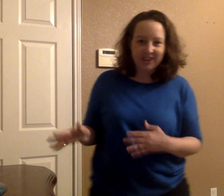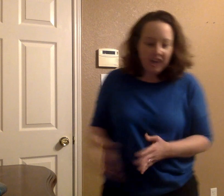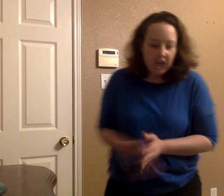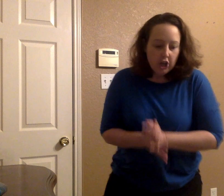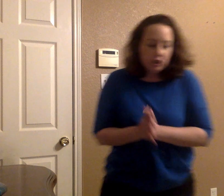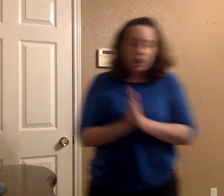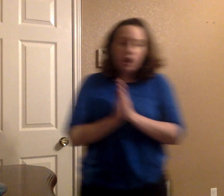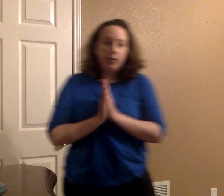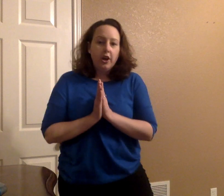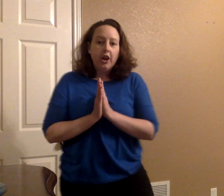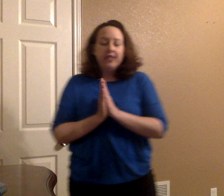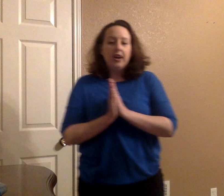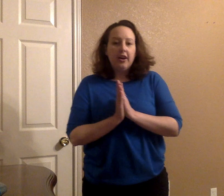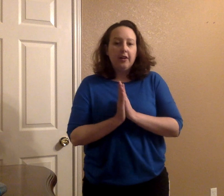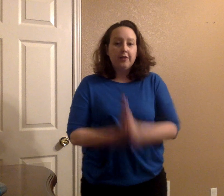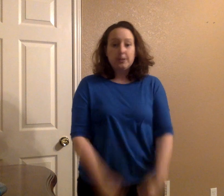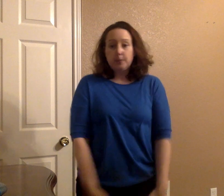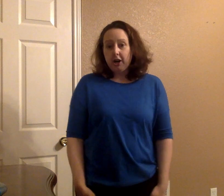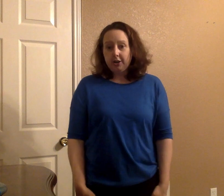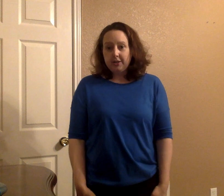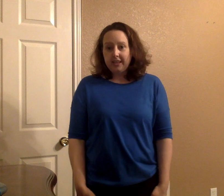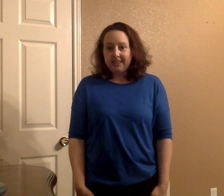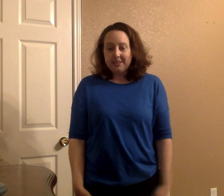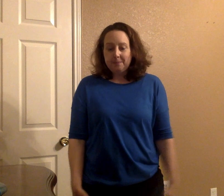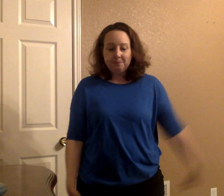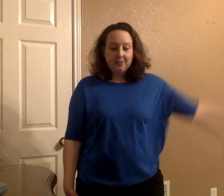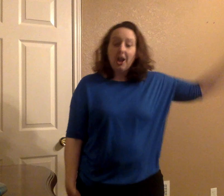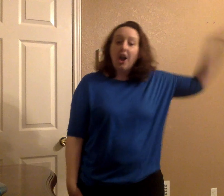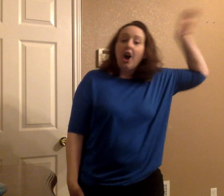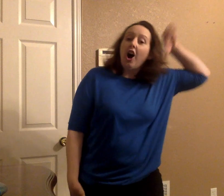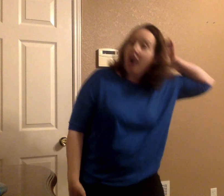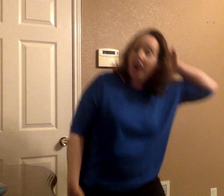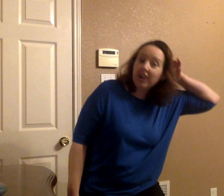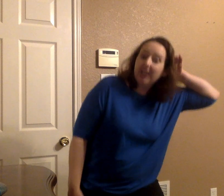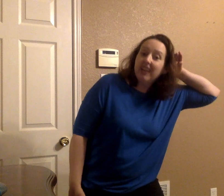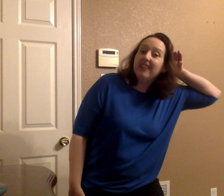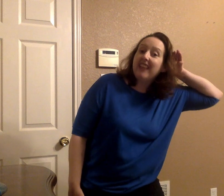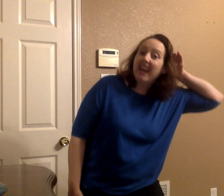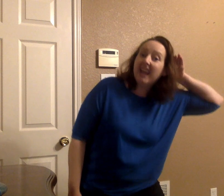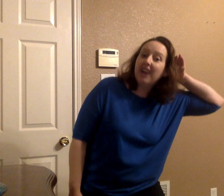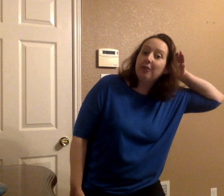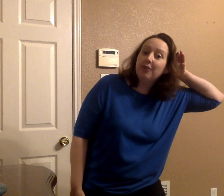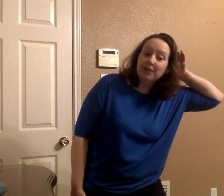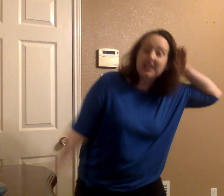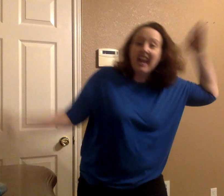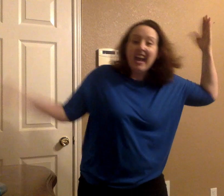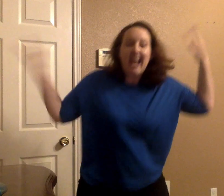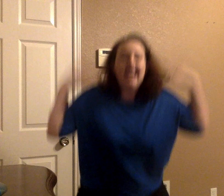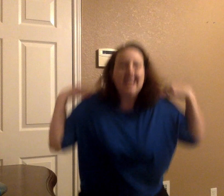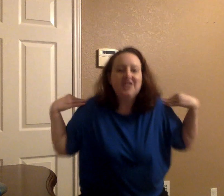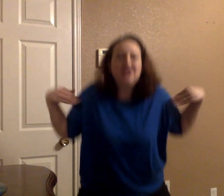So, the first part goes like this. Hark the herald angels